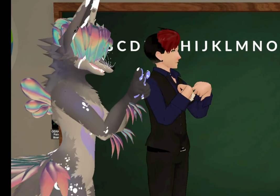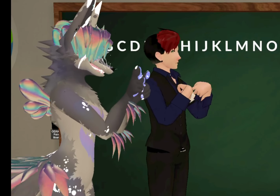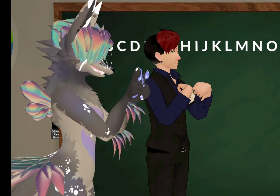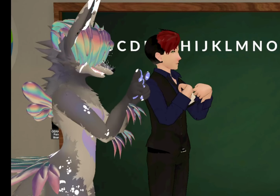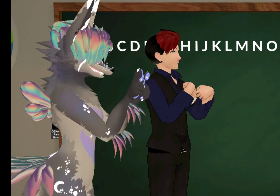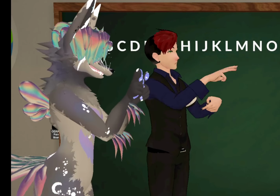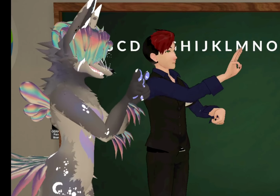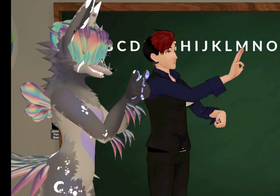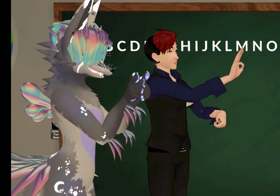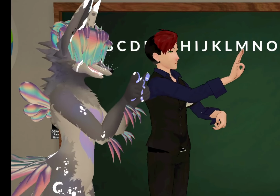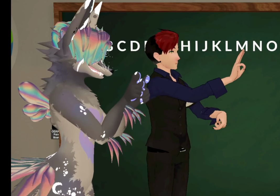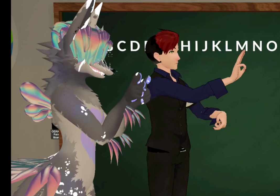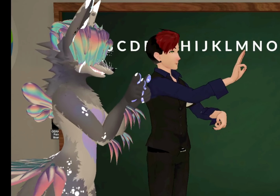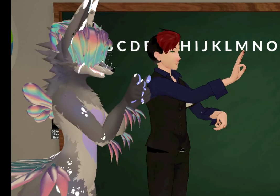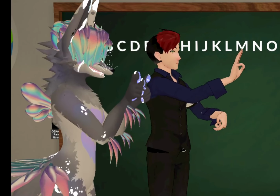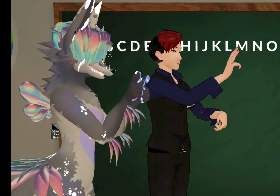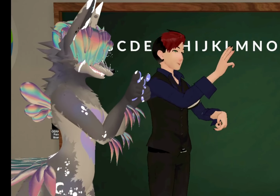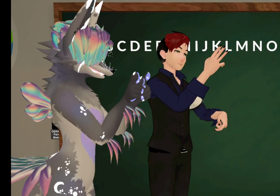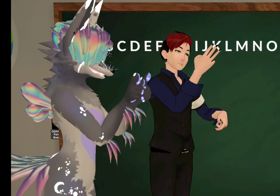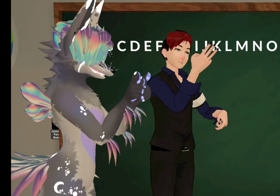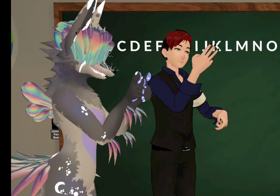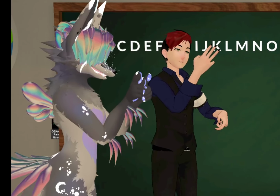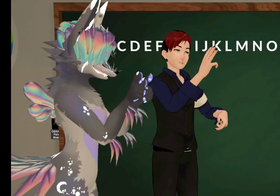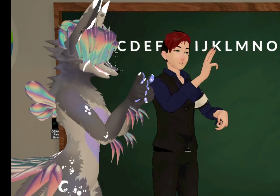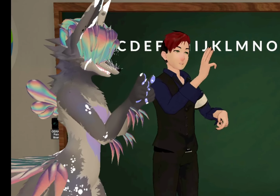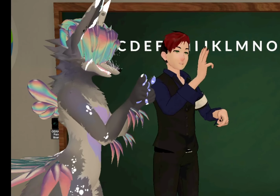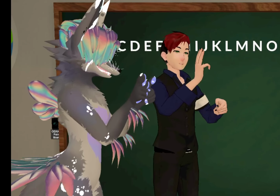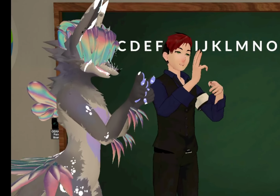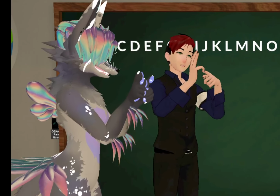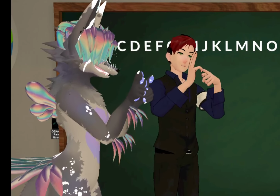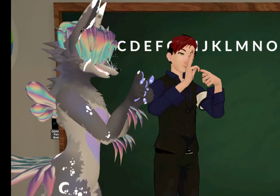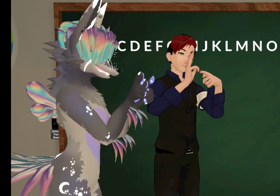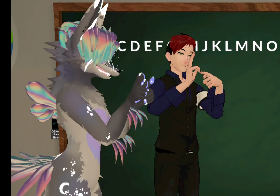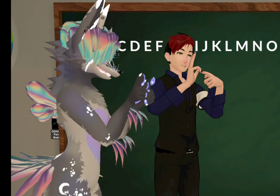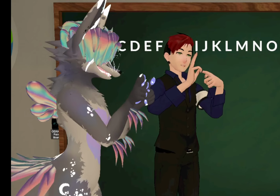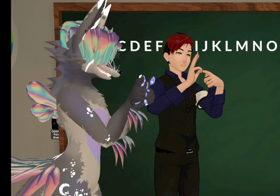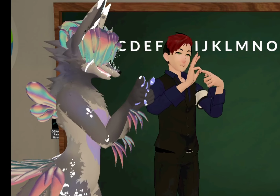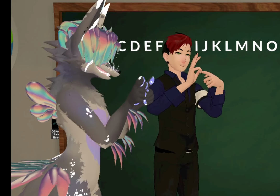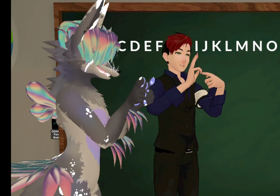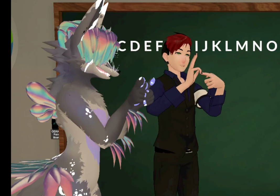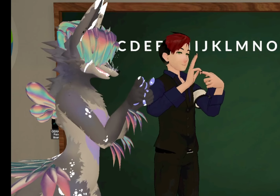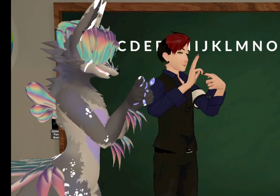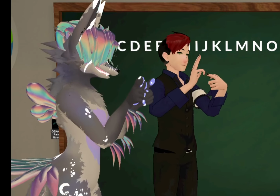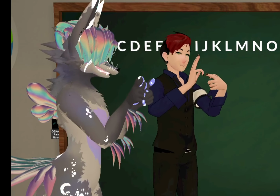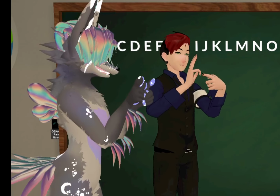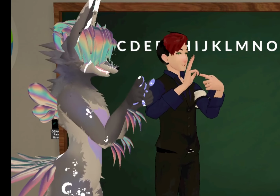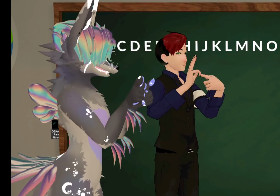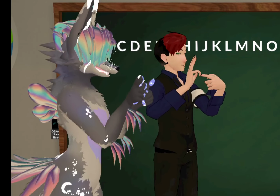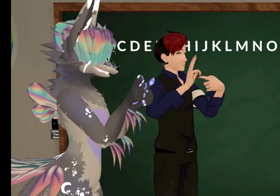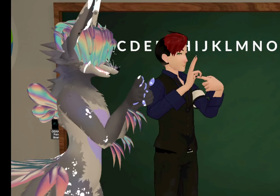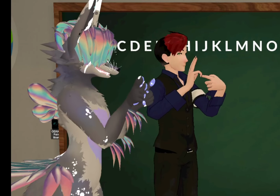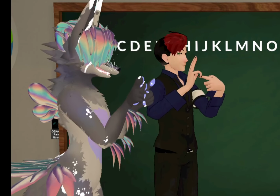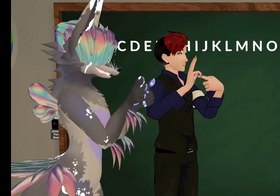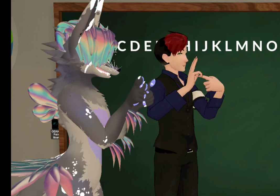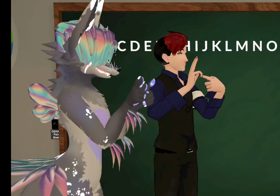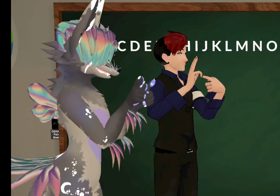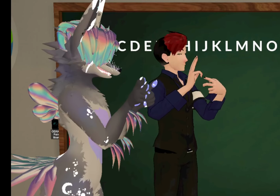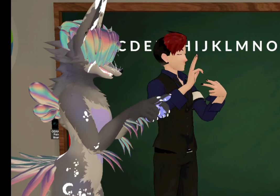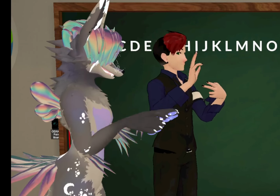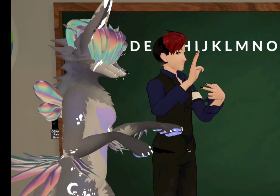and Index, we can do a W, kind of almost the same way you would do it in real life. The only thing is, in real life, your thumb and pinky would actually be touching. Like